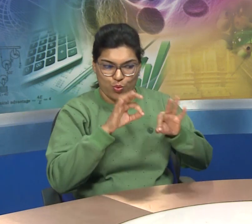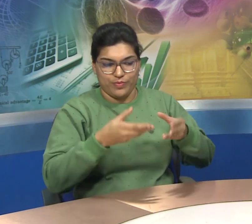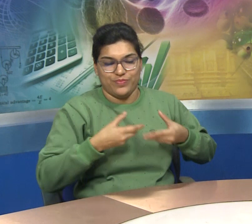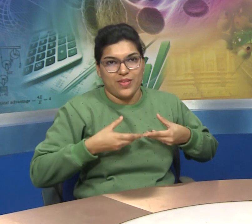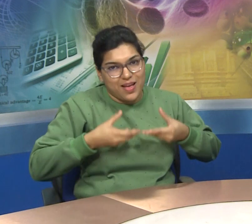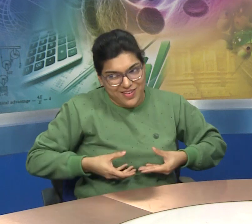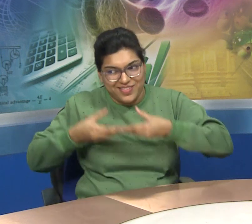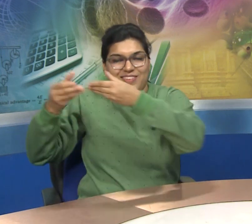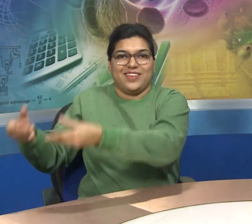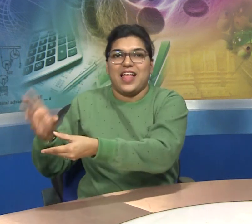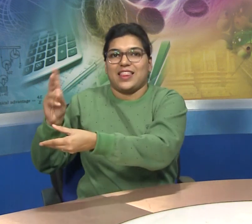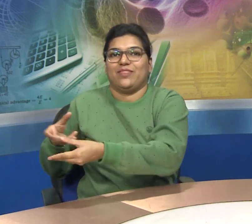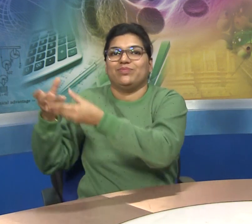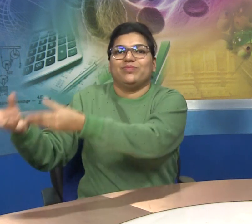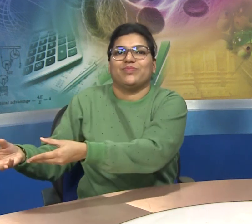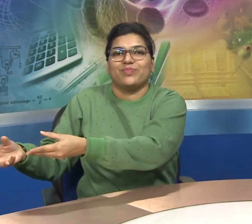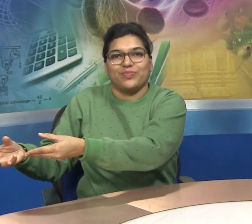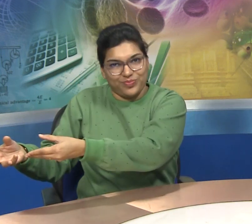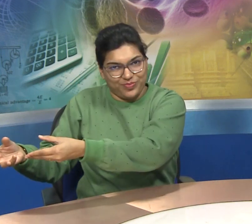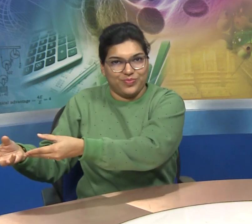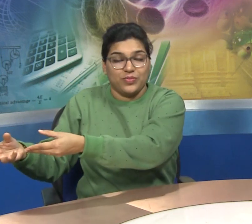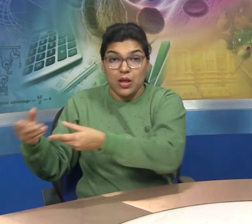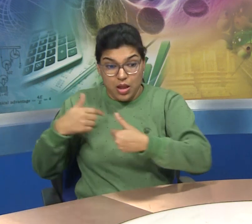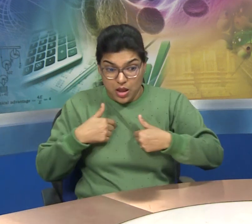the information is transferred.